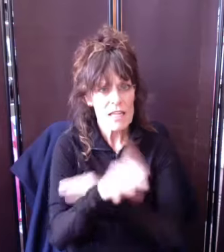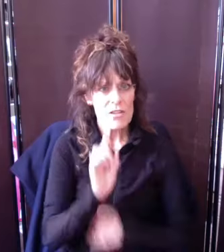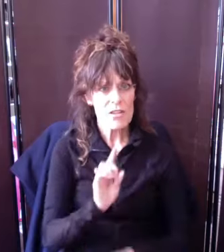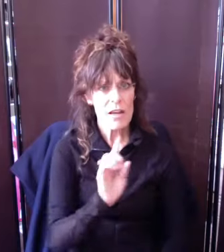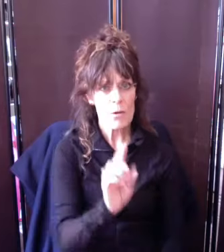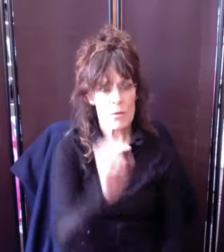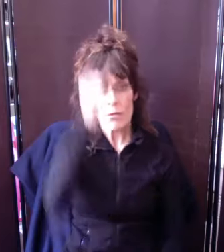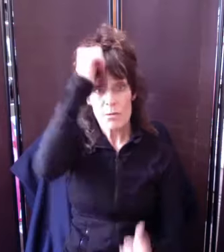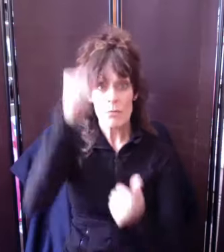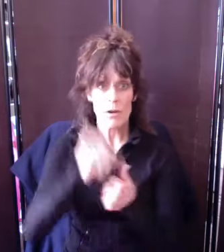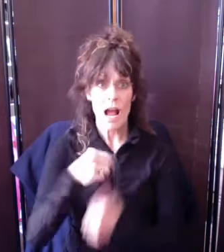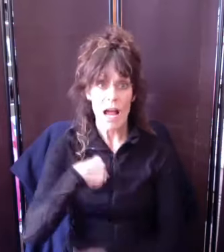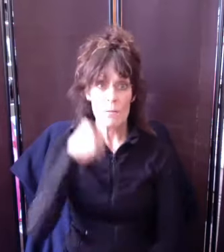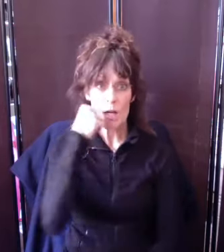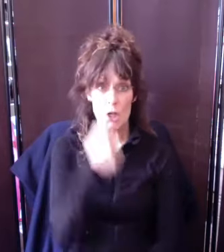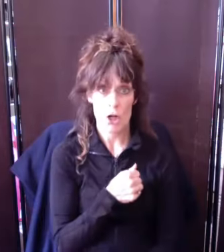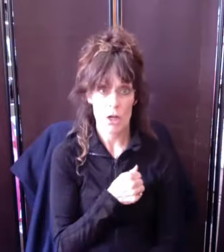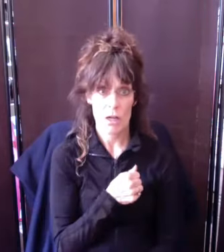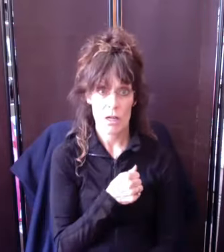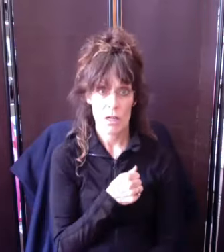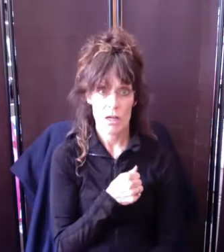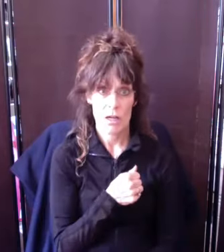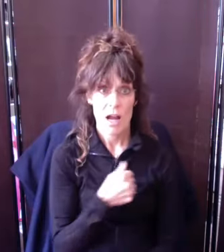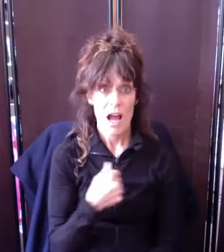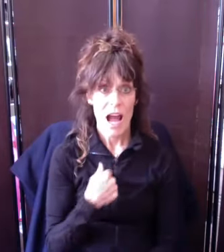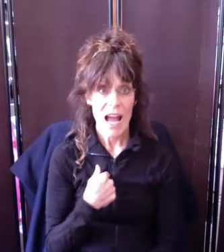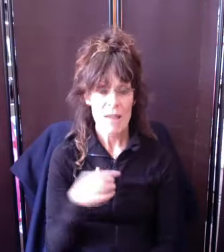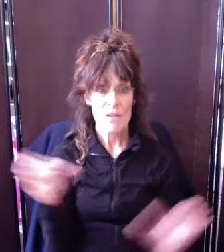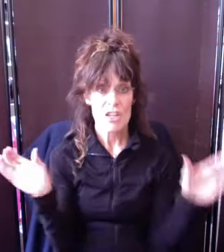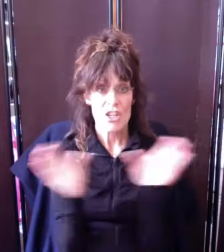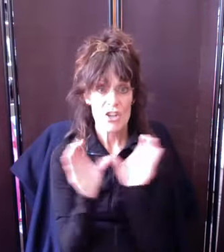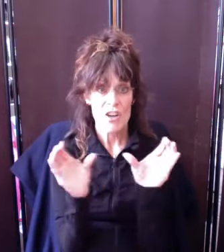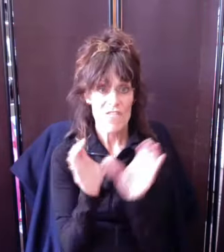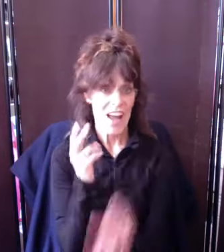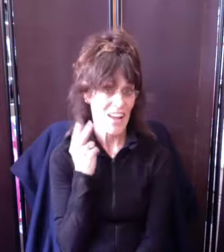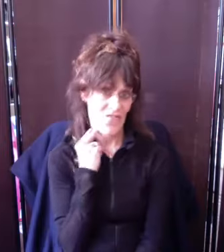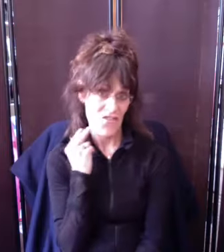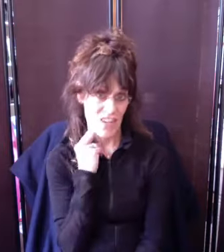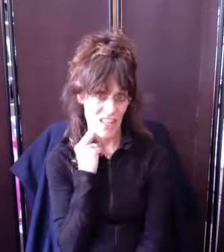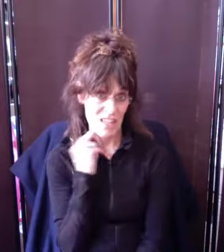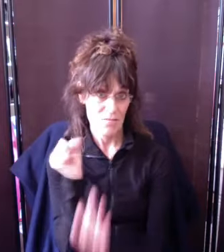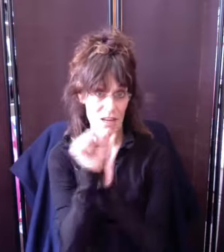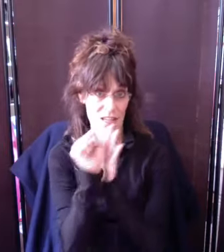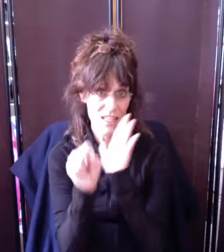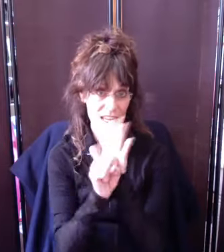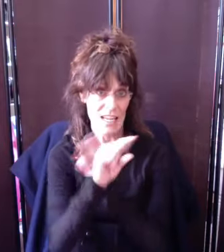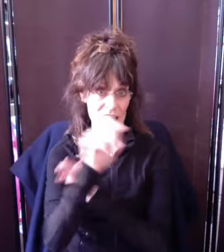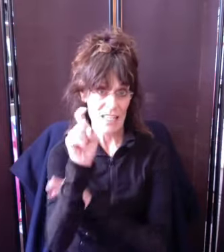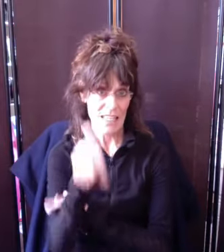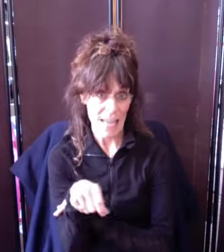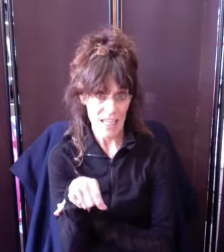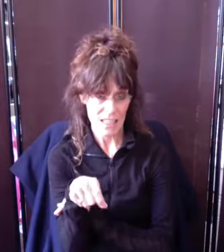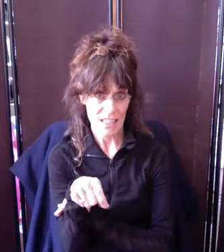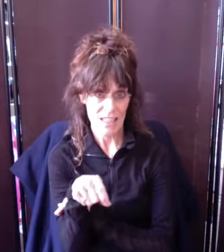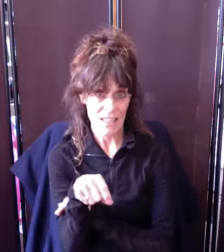I'm a girl I'm a certified victim by the state of Texas, okay? What